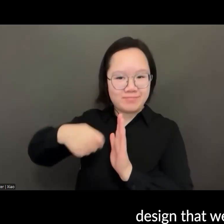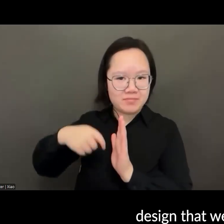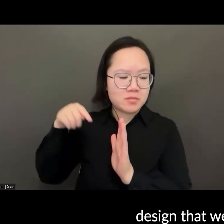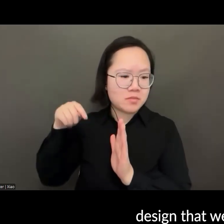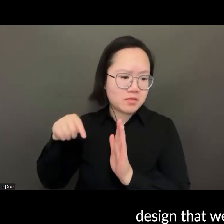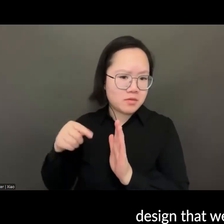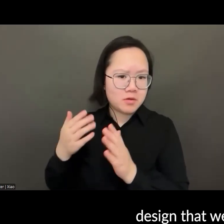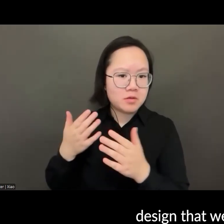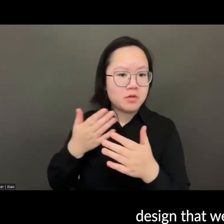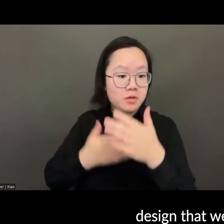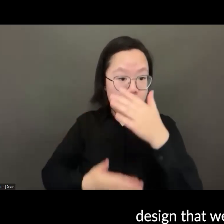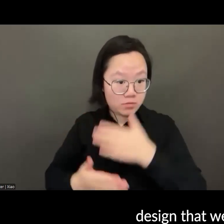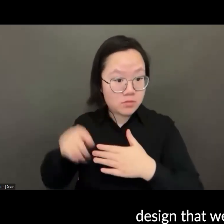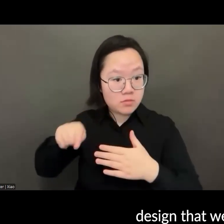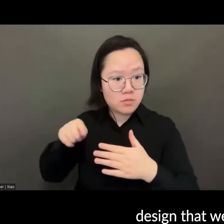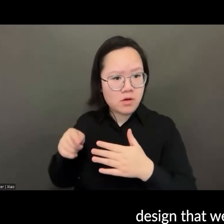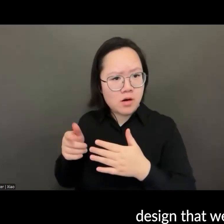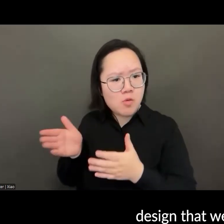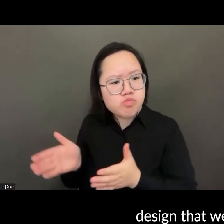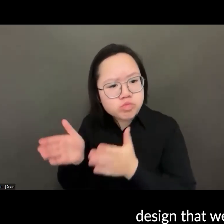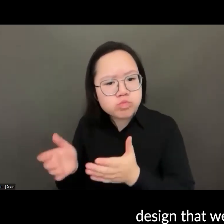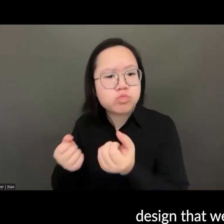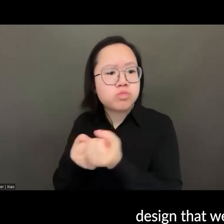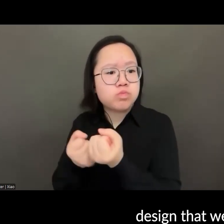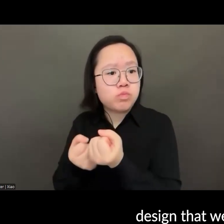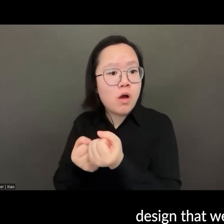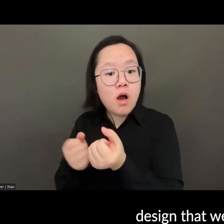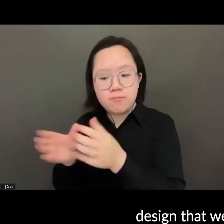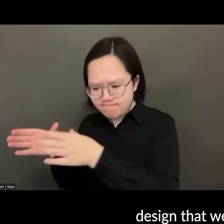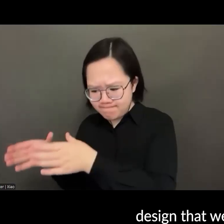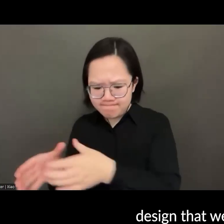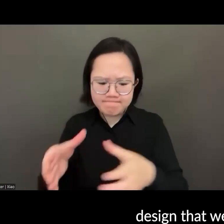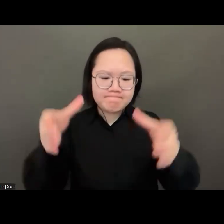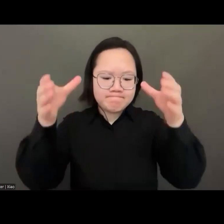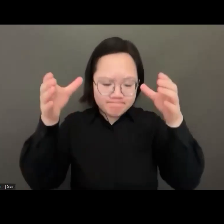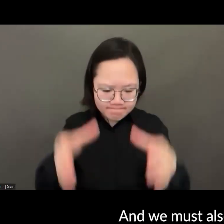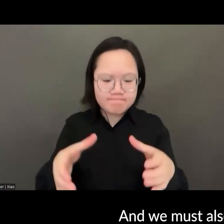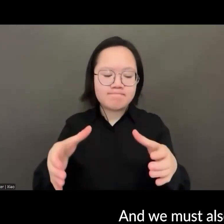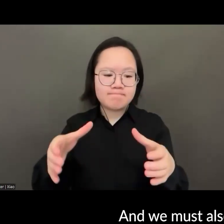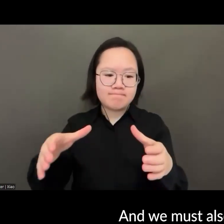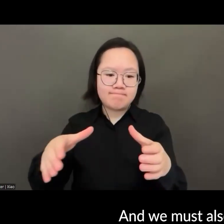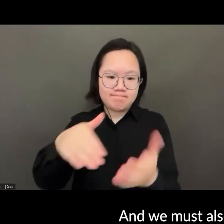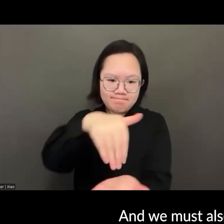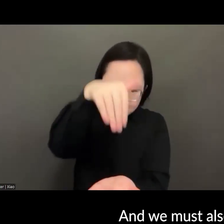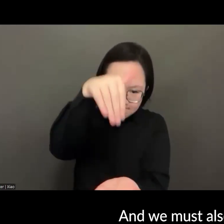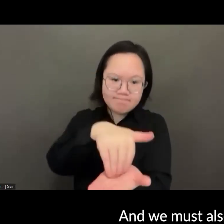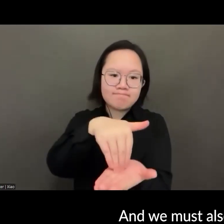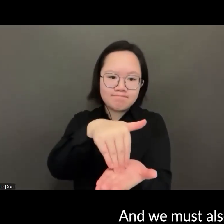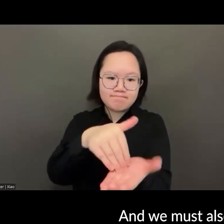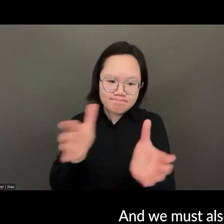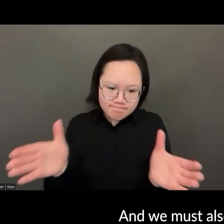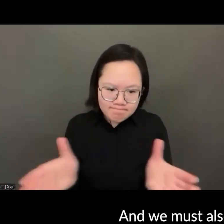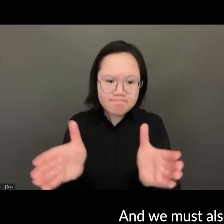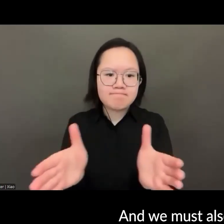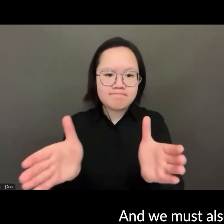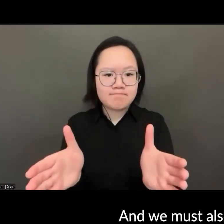are at the center of the design that we are trying to create to make the future inclusive. And we must also ensure that